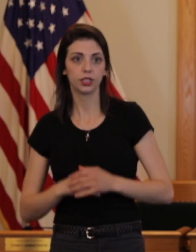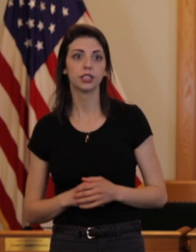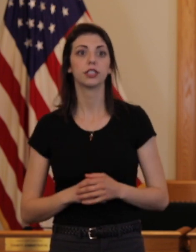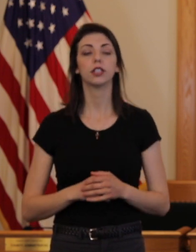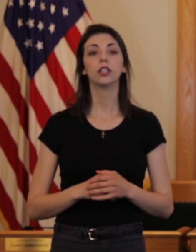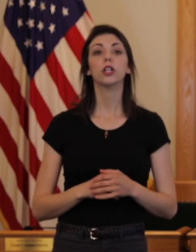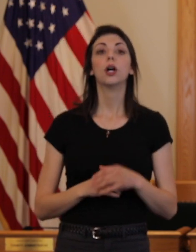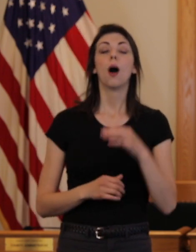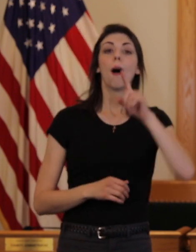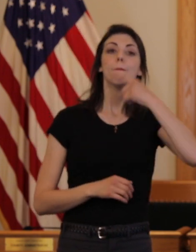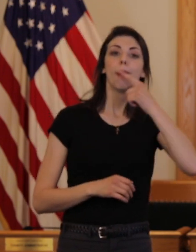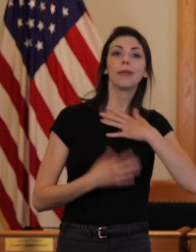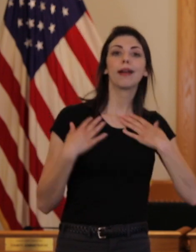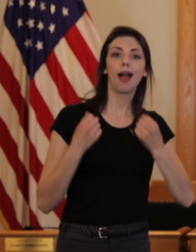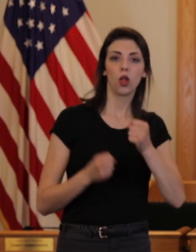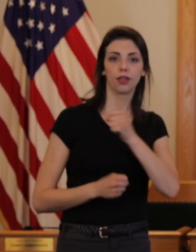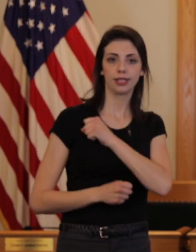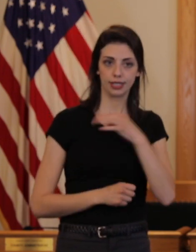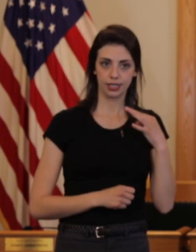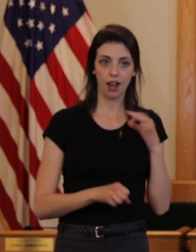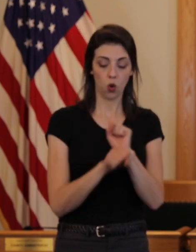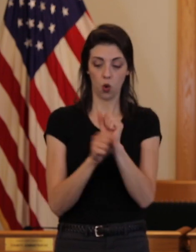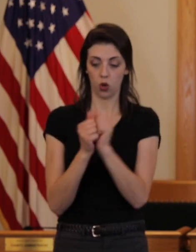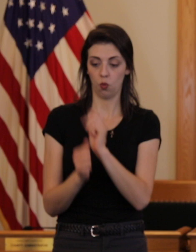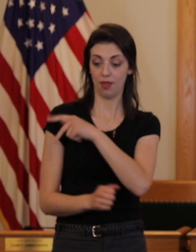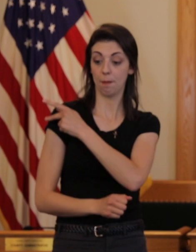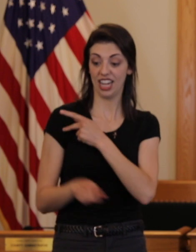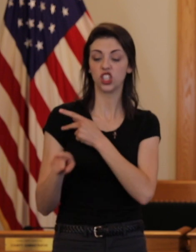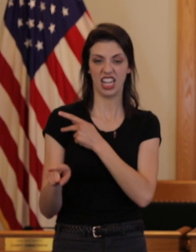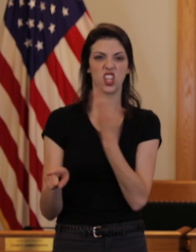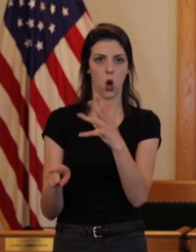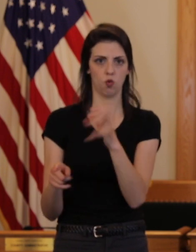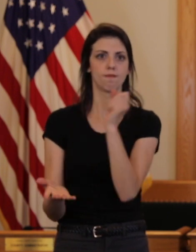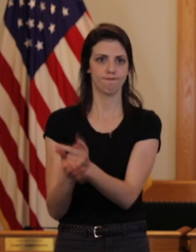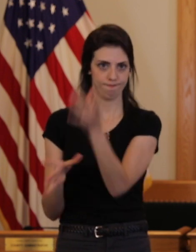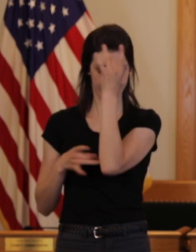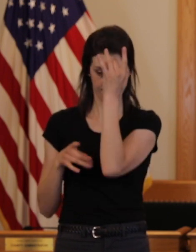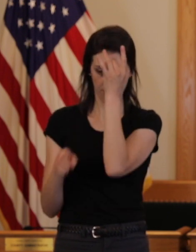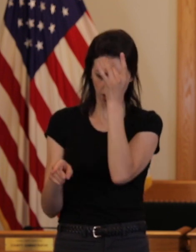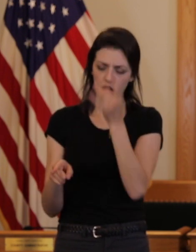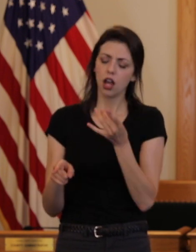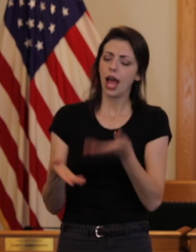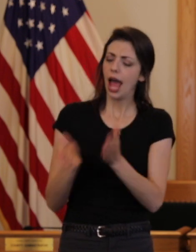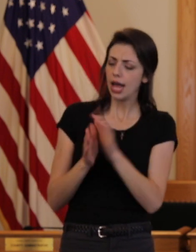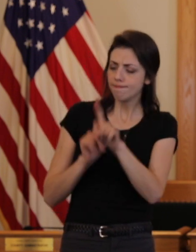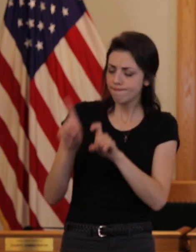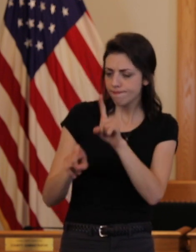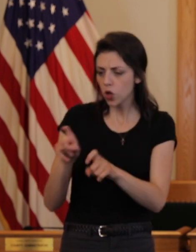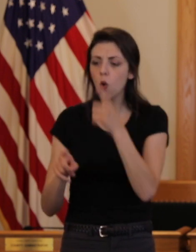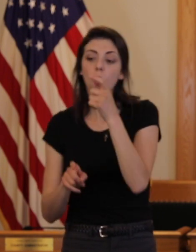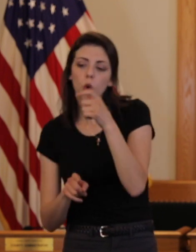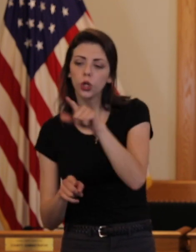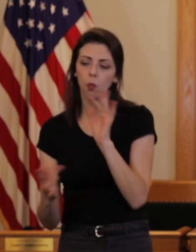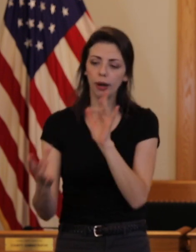health staff work with a patient that's positive for COVID-19 to help them recall everyone with whom they may have had close